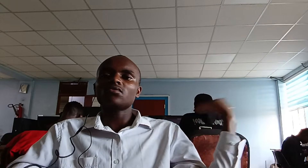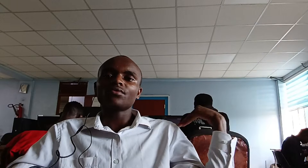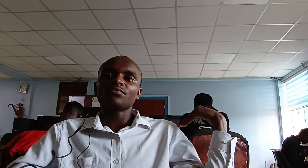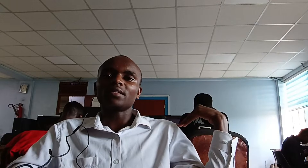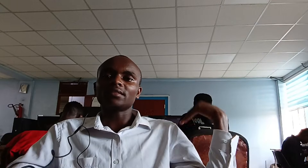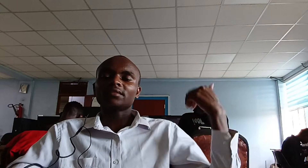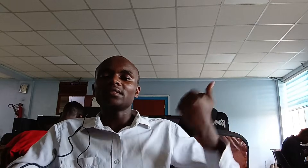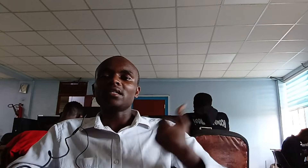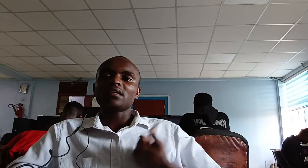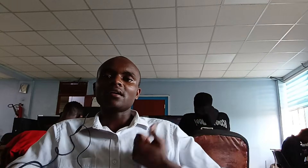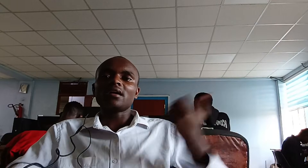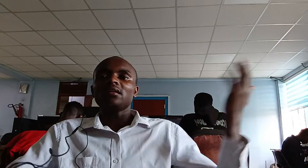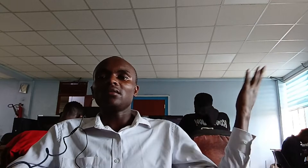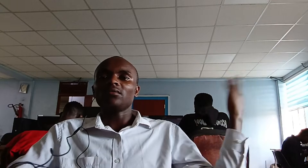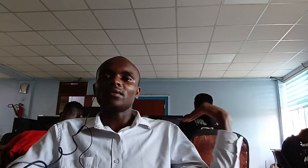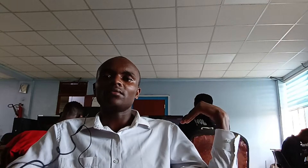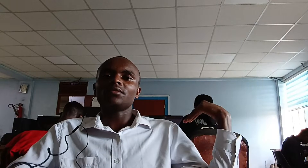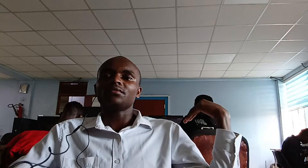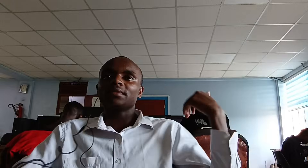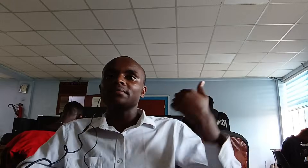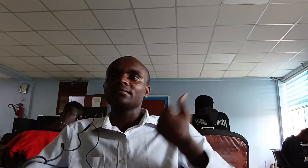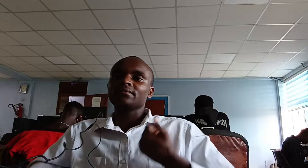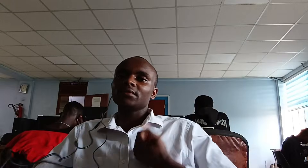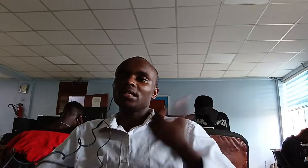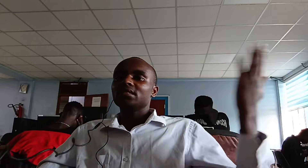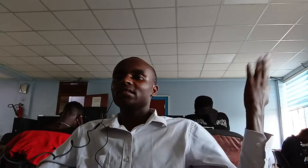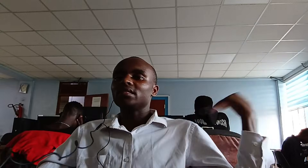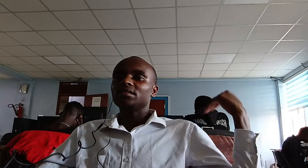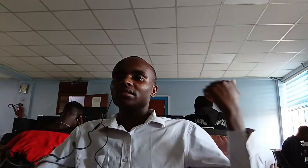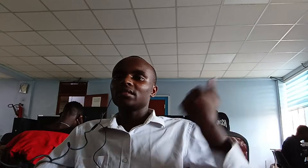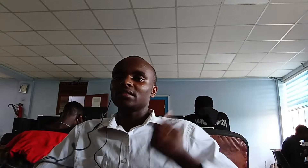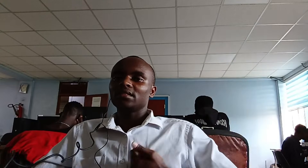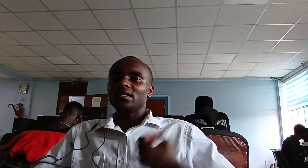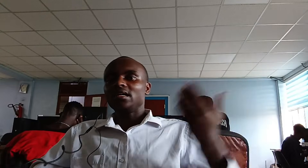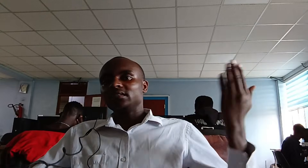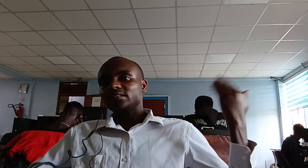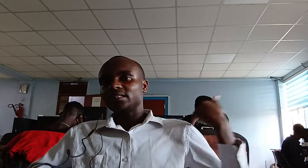nyuma. Girl wana huko nyuma. Side chick. Side chick.